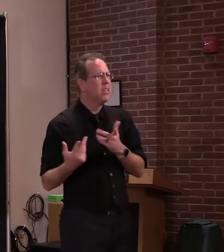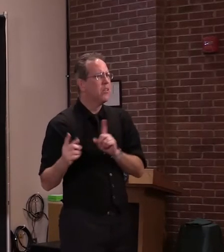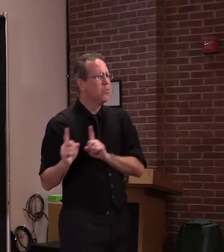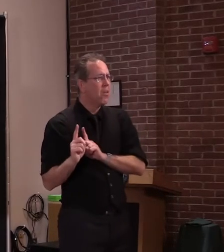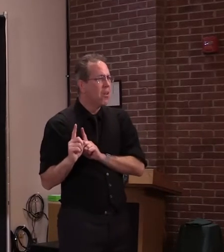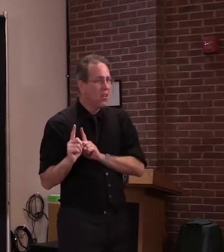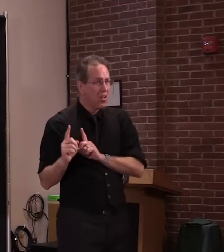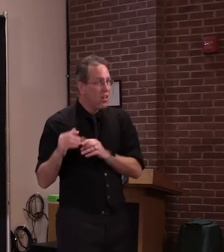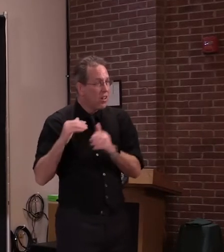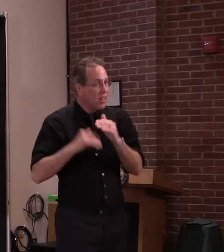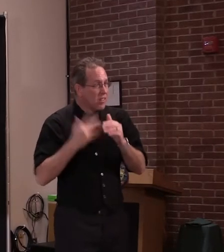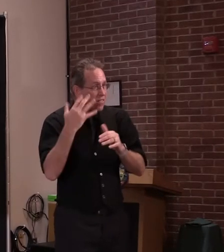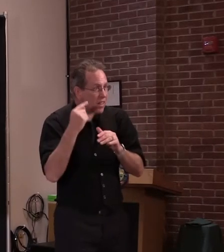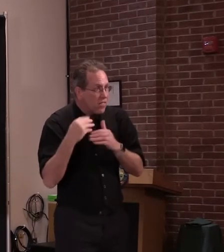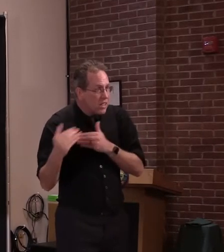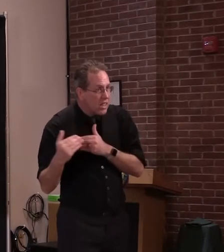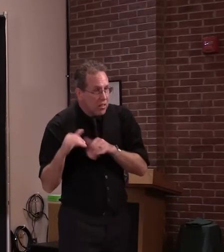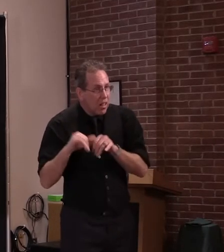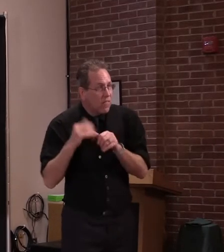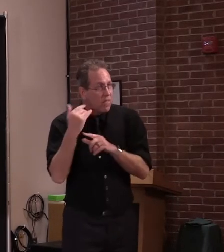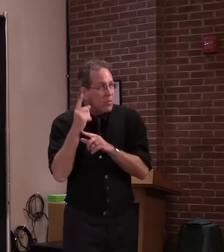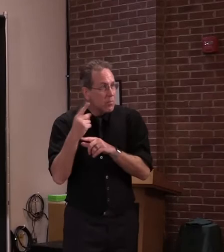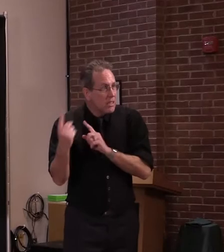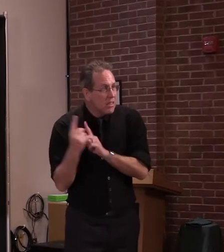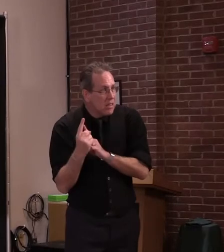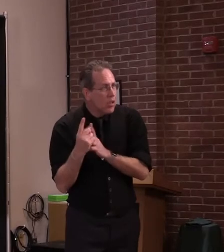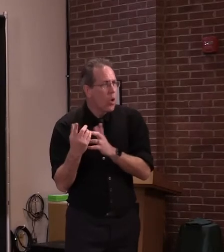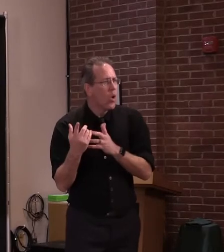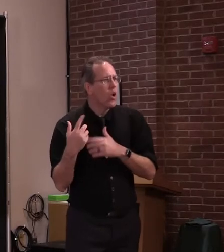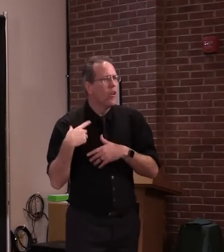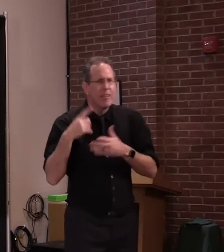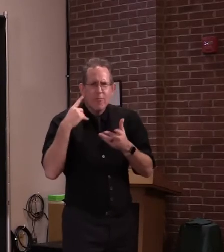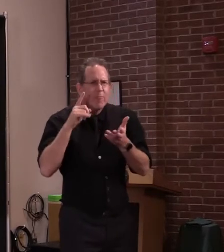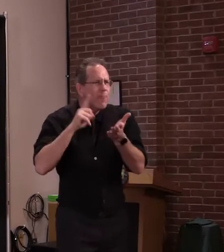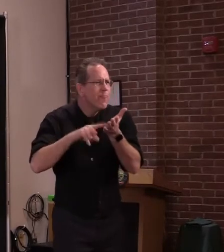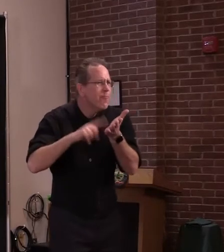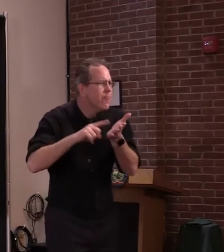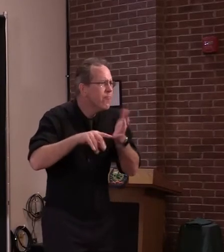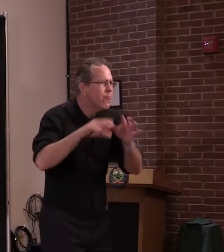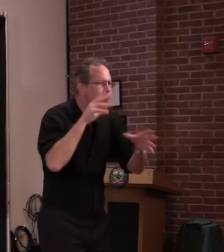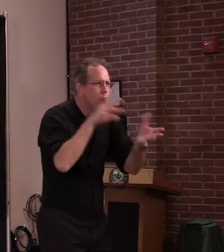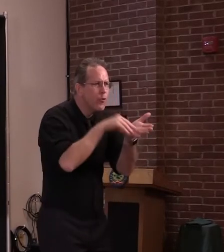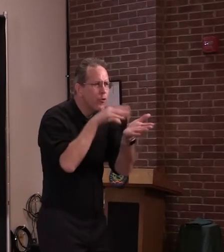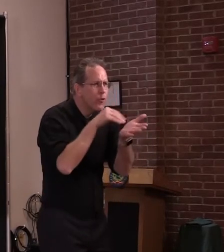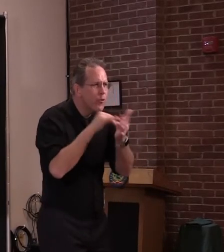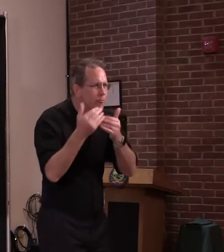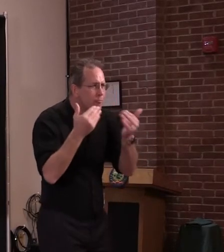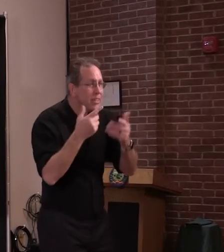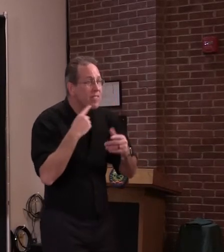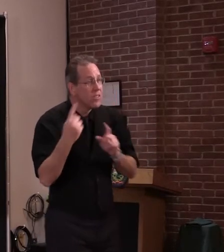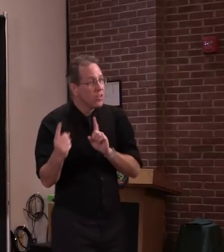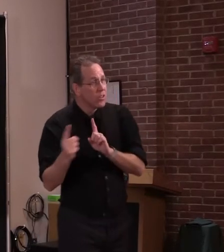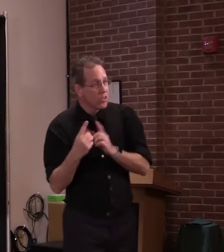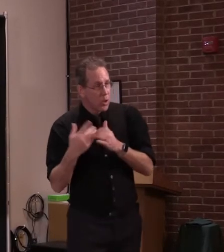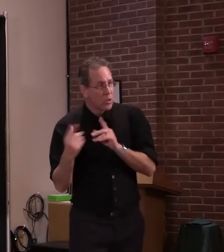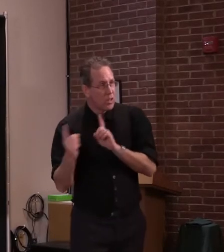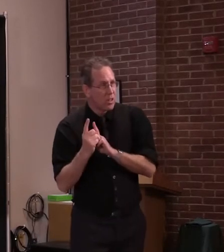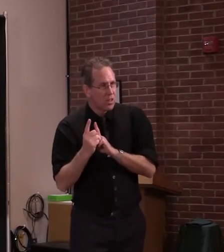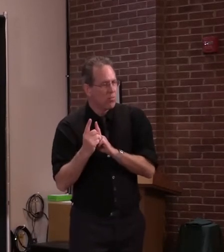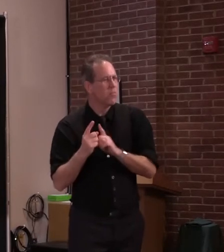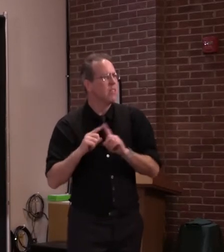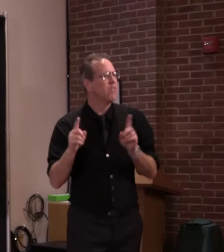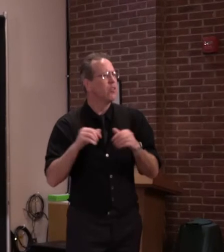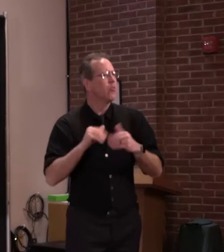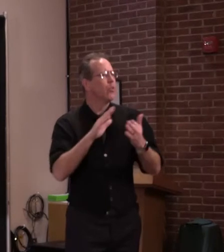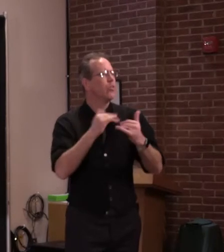well. So there's been a lot of modifications to how we think about a close contact. And really, with Delta, there was a lot of